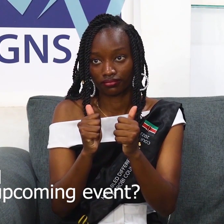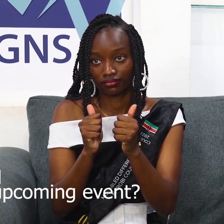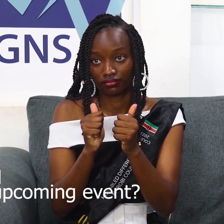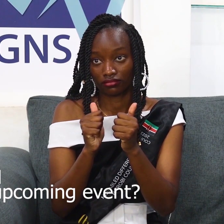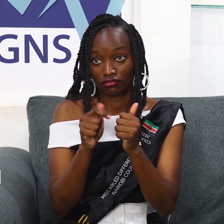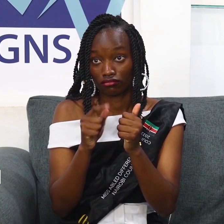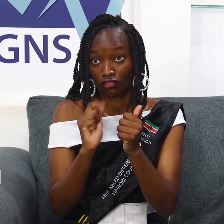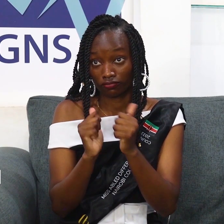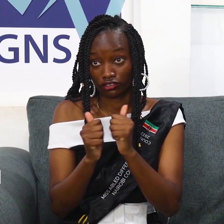For me,